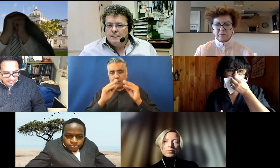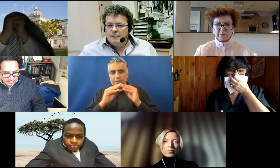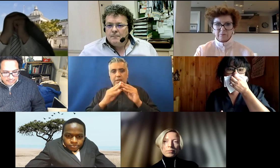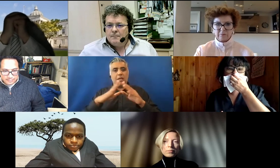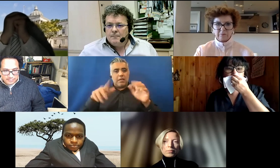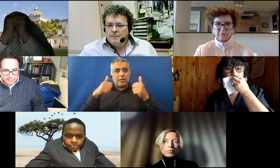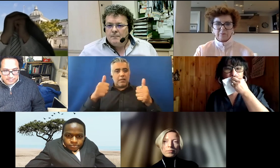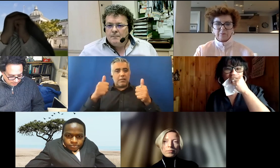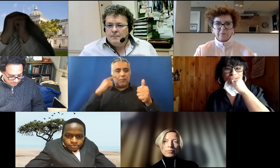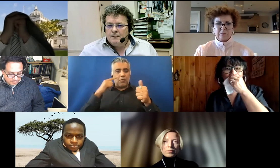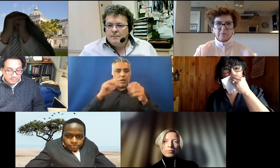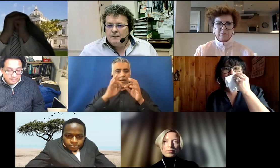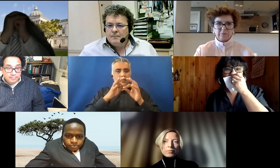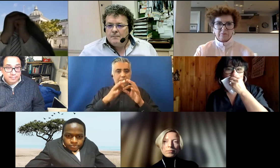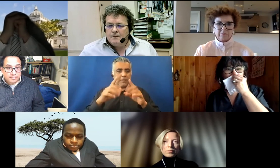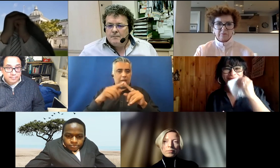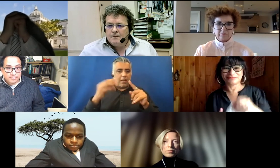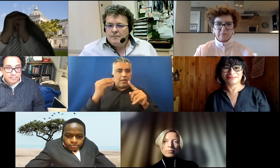interpreter. So thank you very much, Gerard, there.